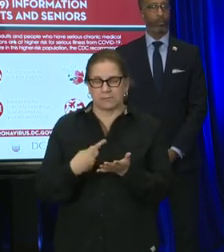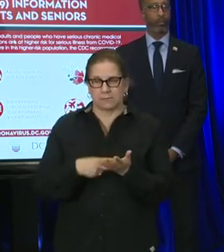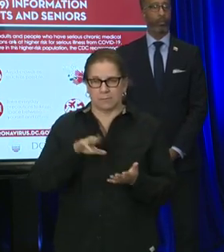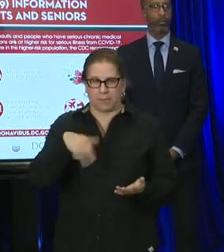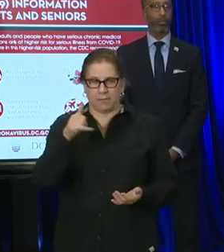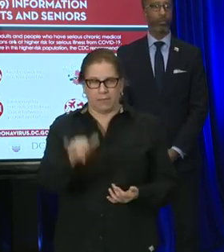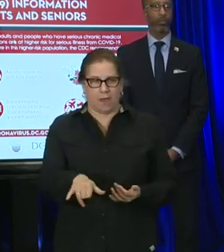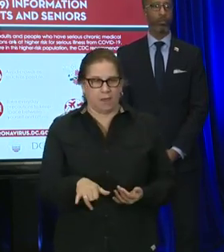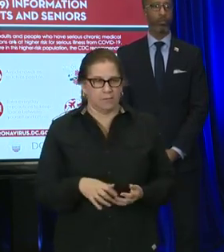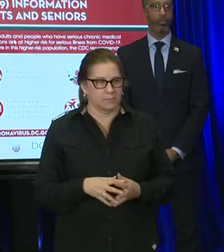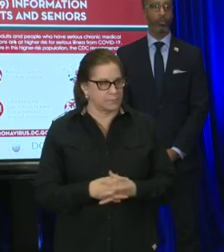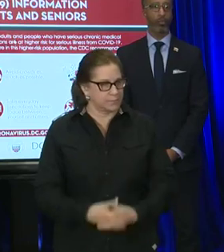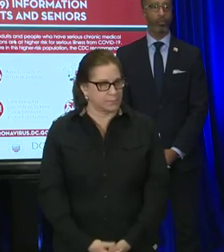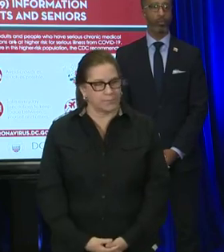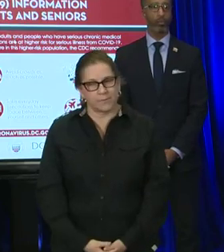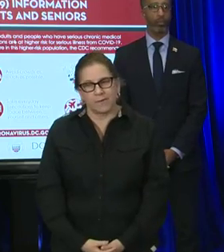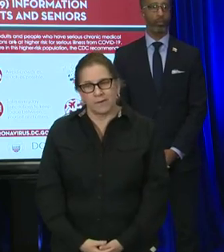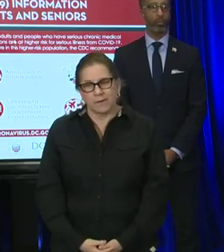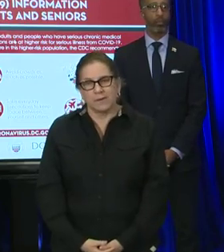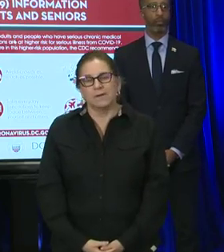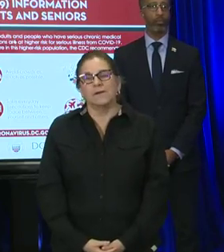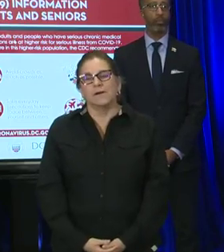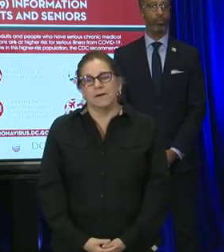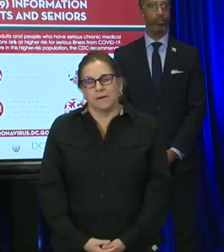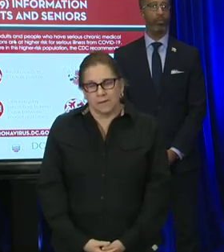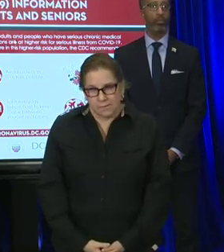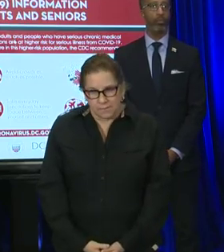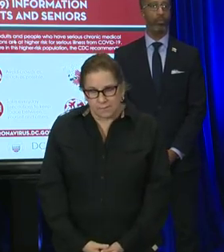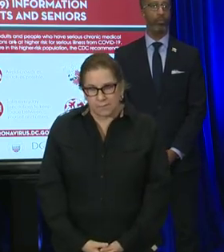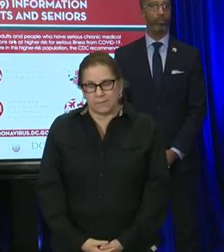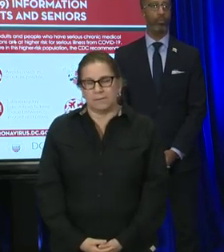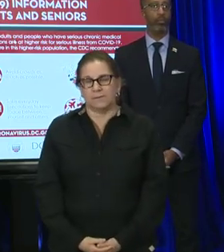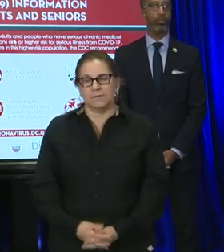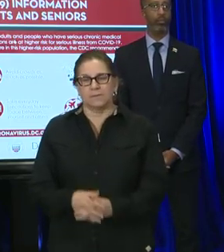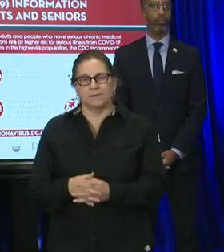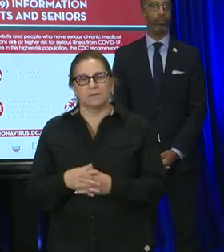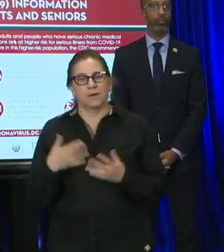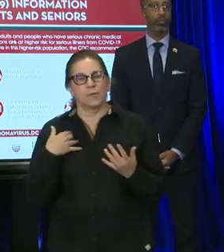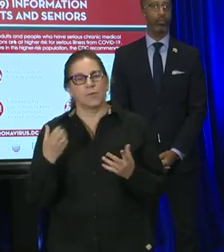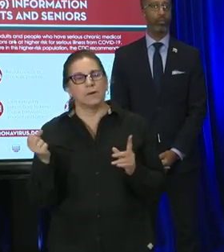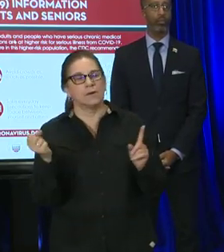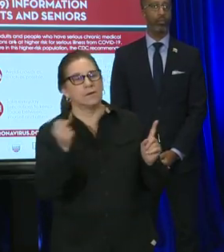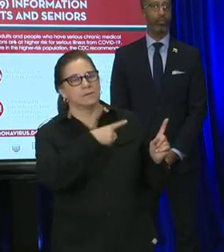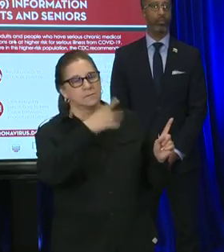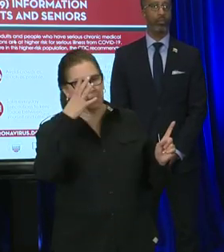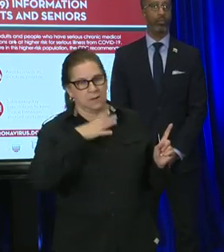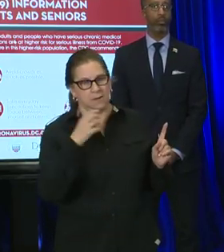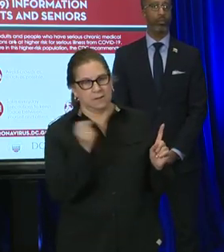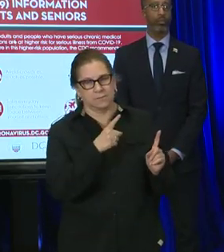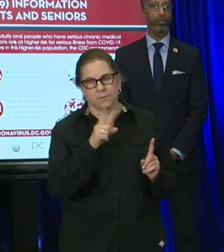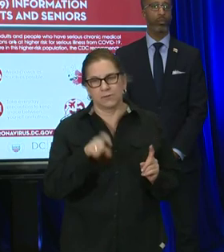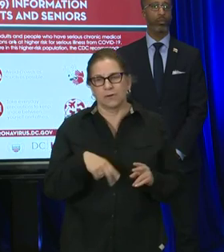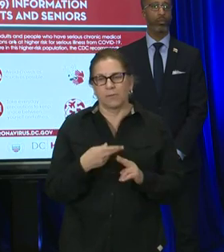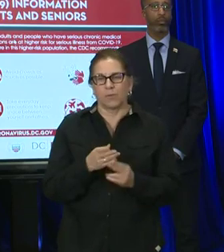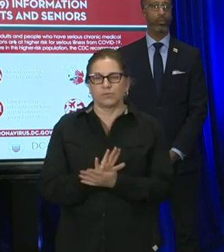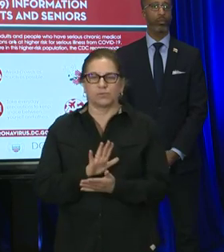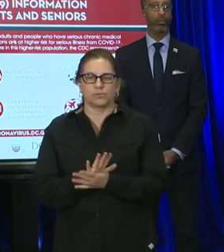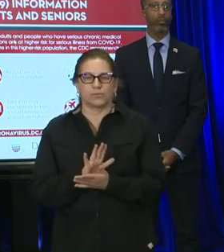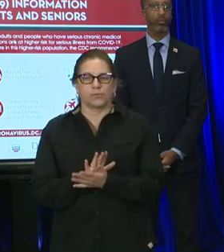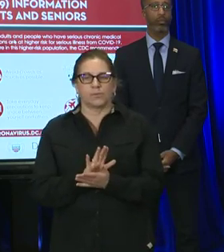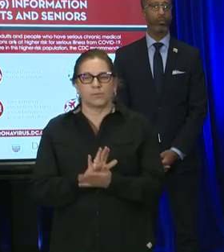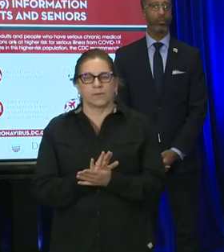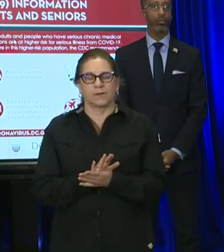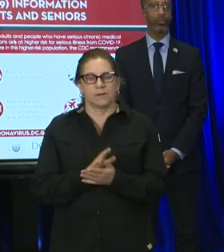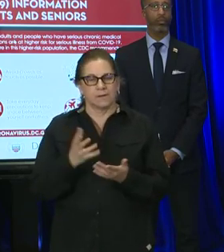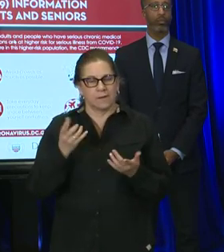Yes. Actually, heading back to schools, I'm wondering if you're concerned about any sort of violence and safety, and if so, how does the district